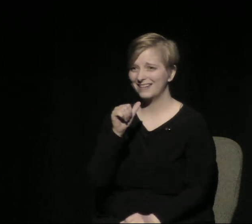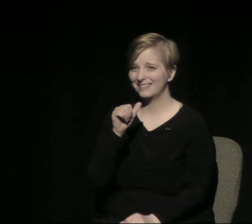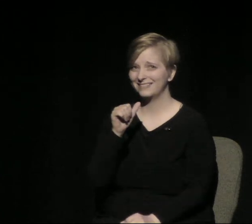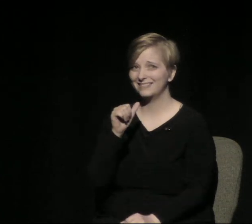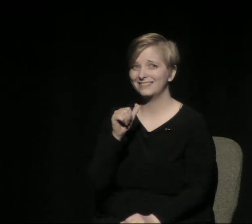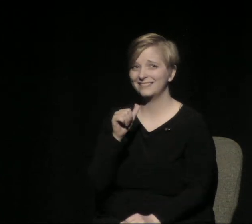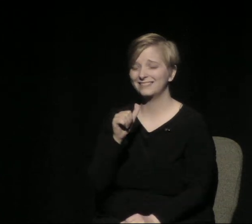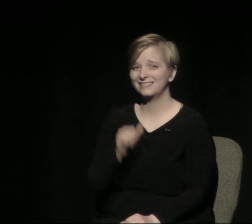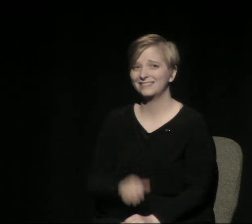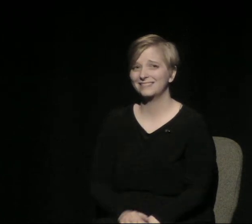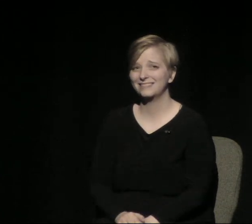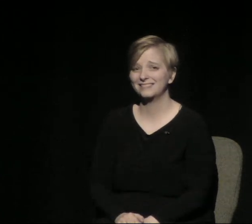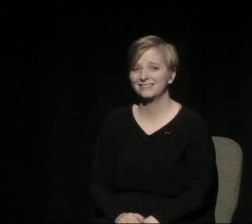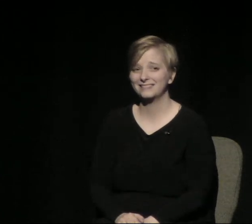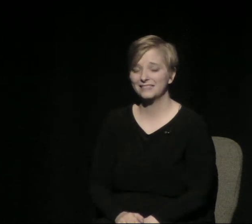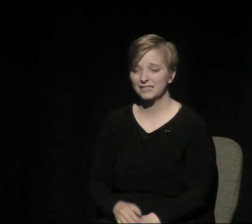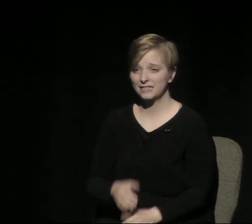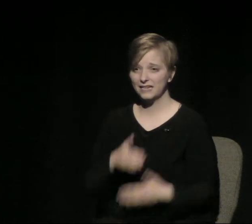it?